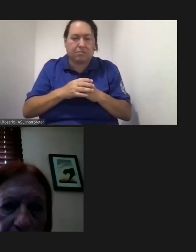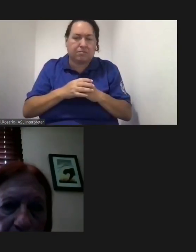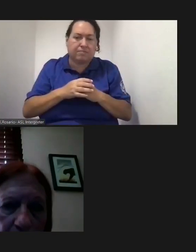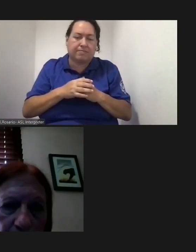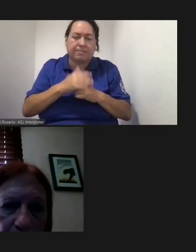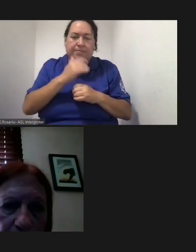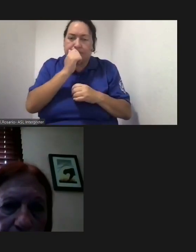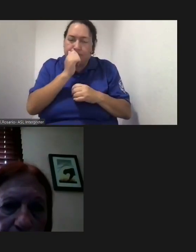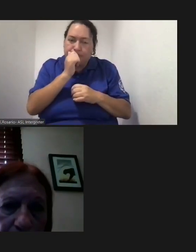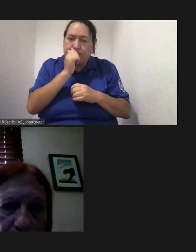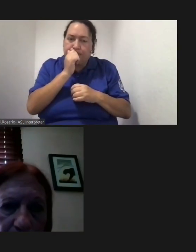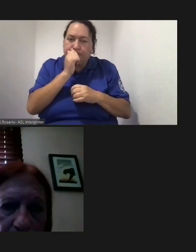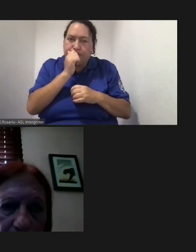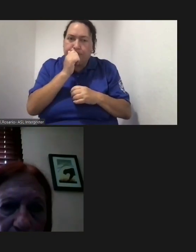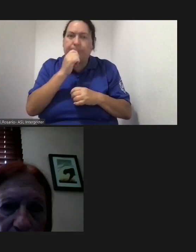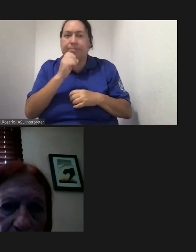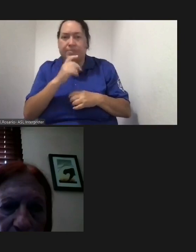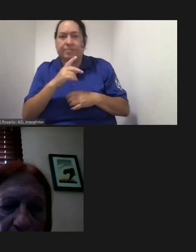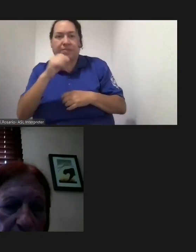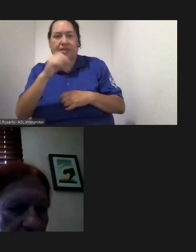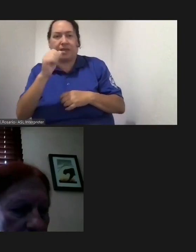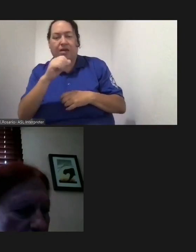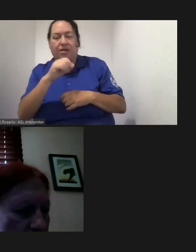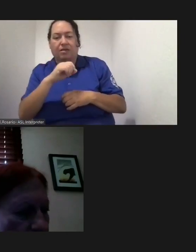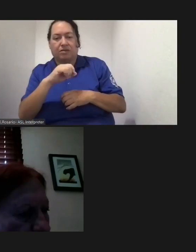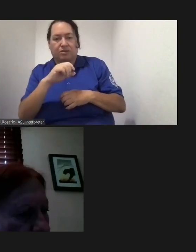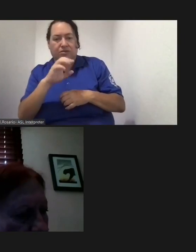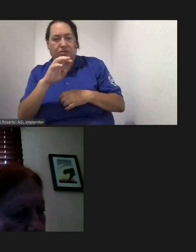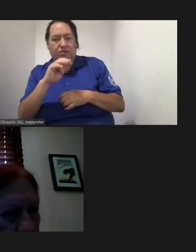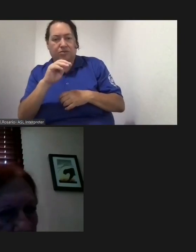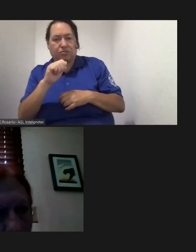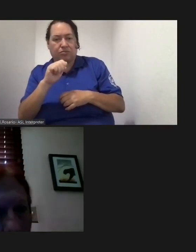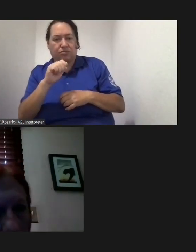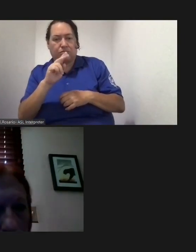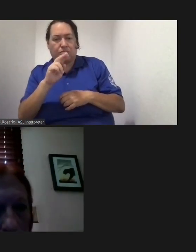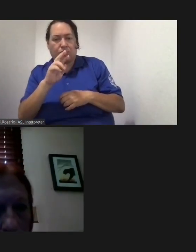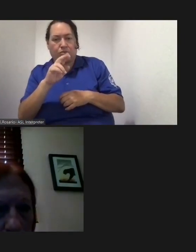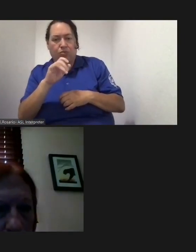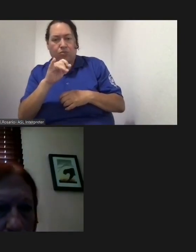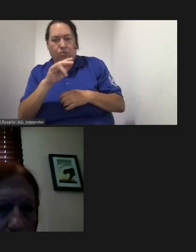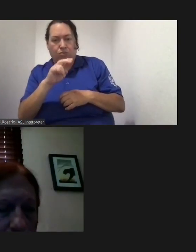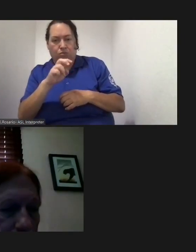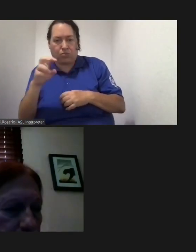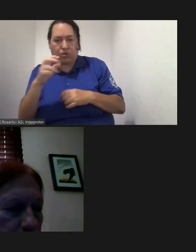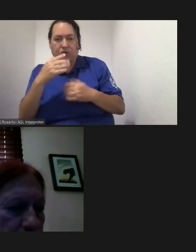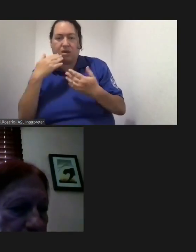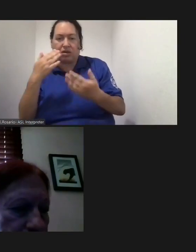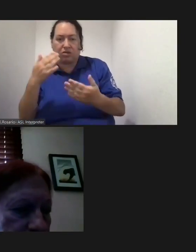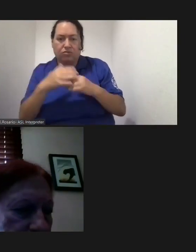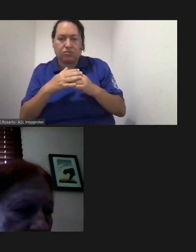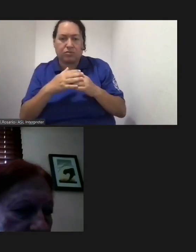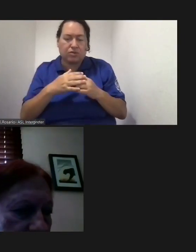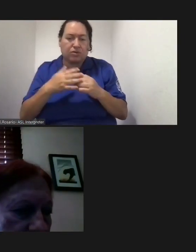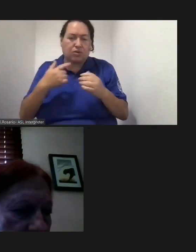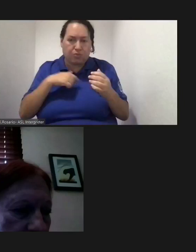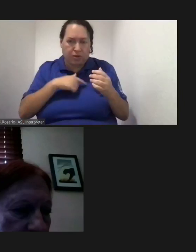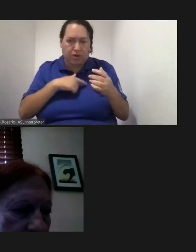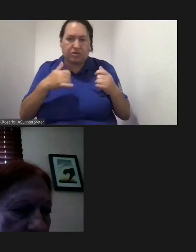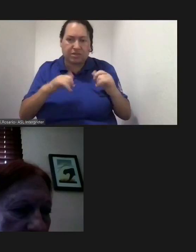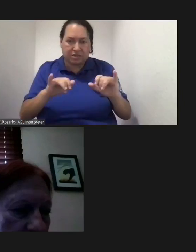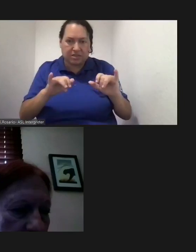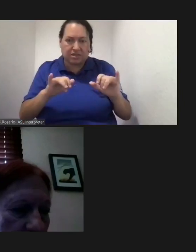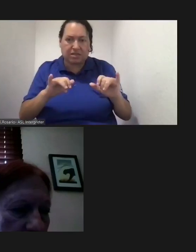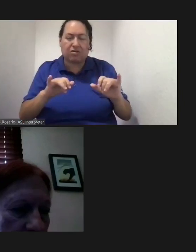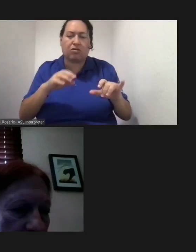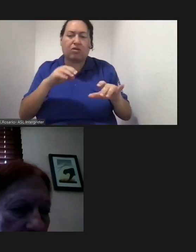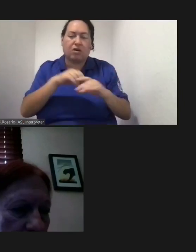Sorry. Yes, Maureen, thanks. We are still in the path of reopening,